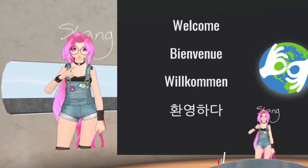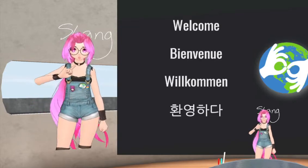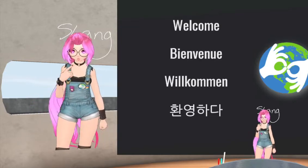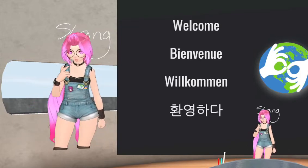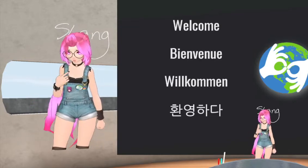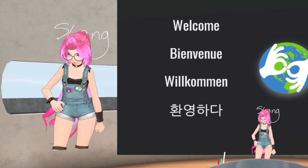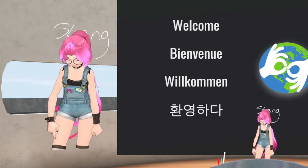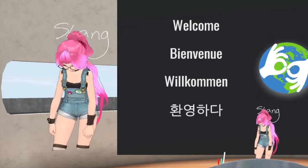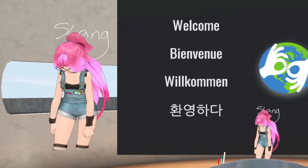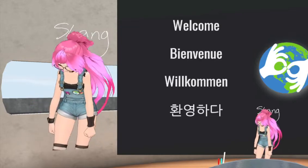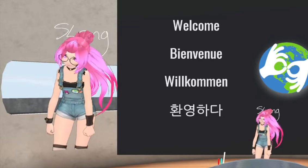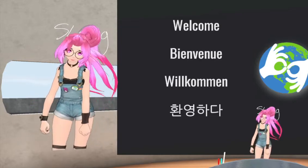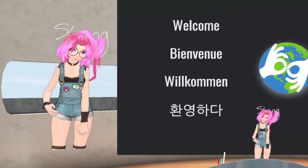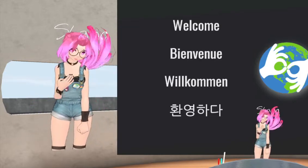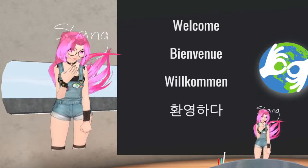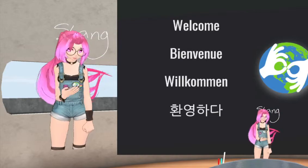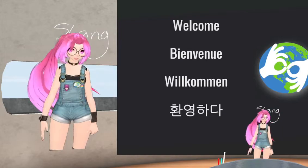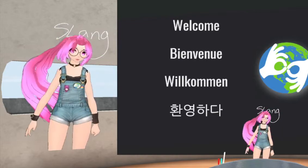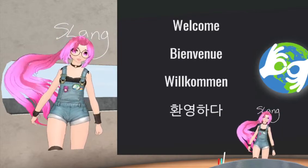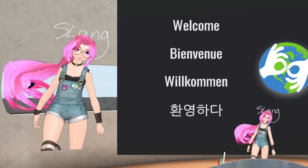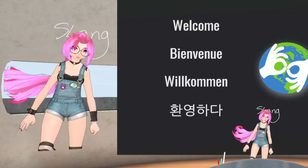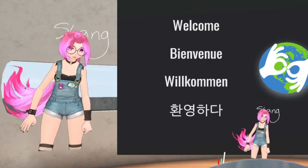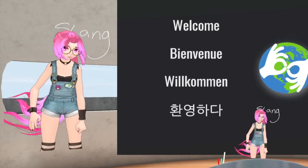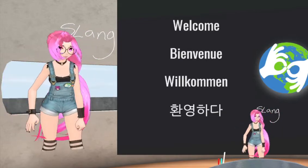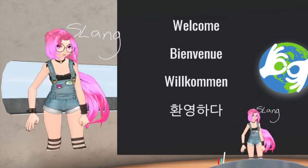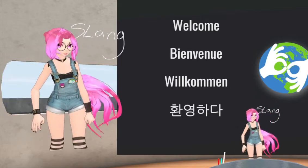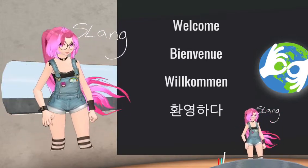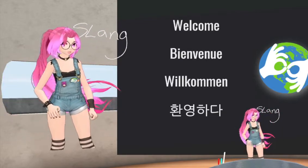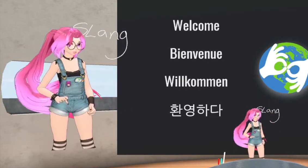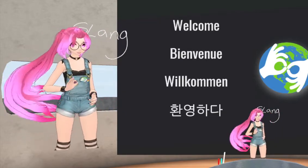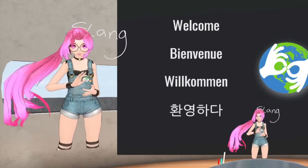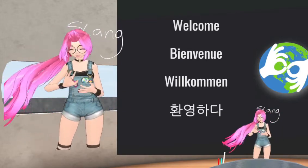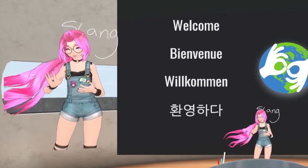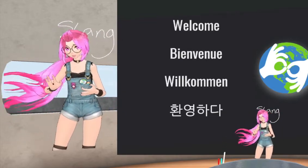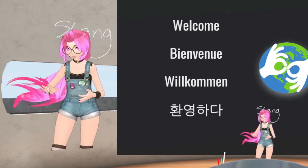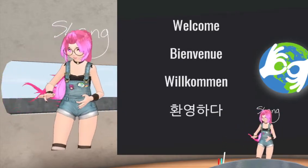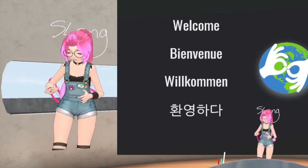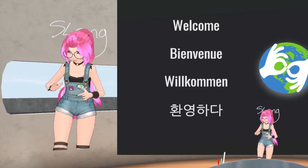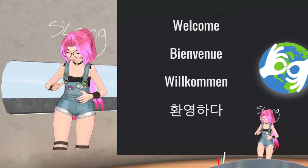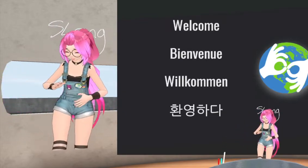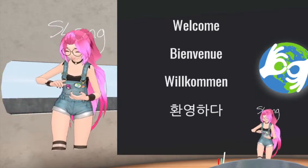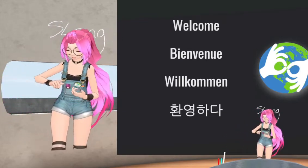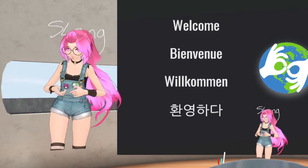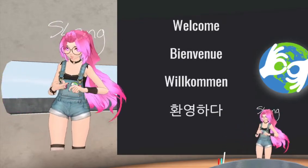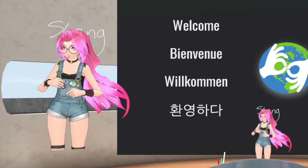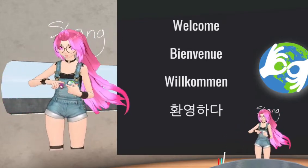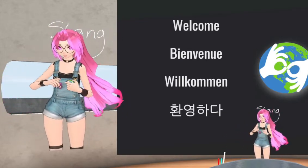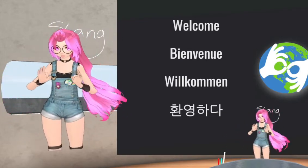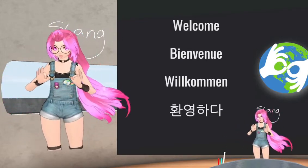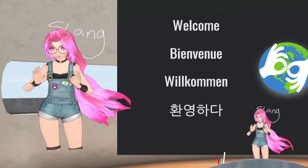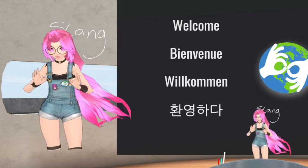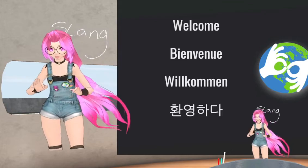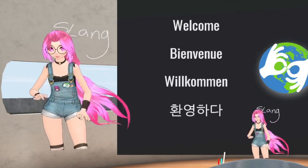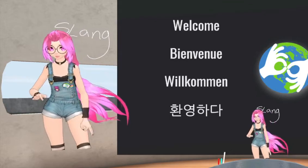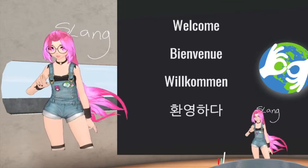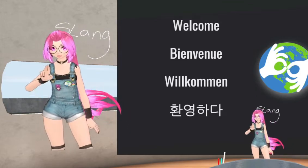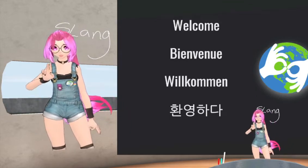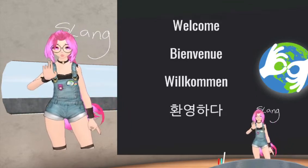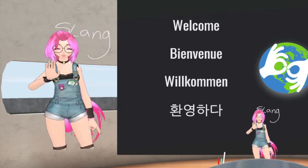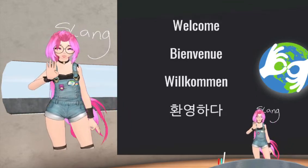Wait, sorry, B-U-Z-Z? Or was that S-S? Oh, could you repeat that? I'm sorry, I thought that was an S.